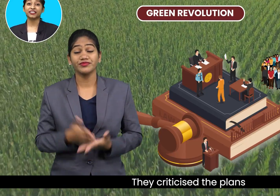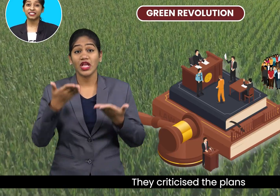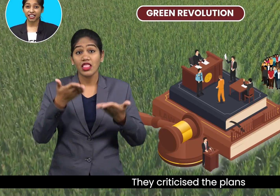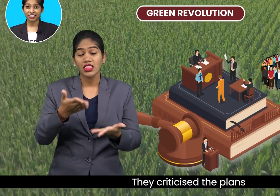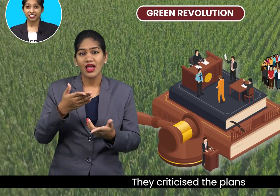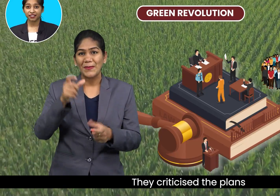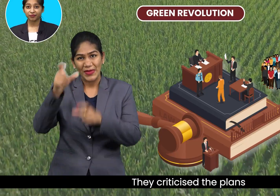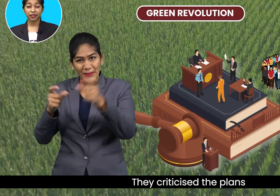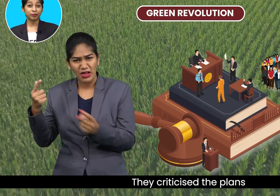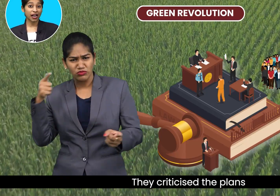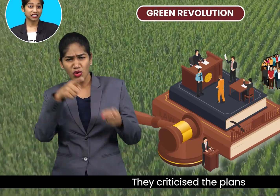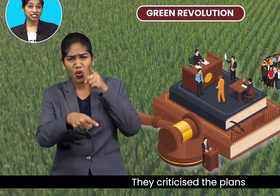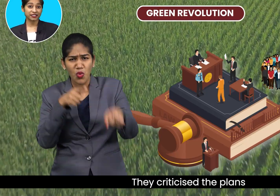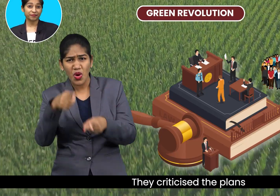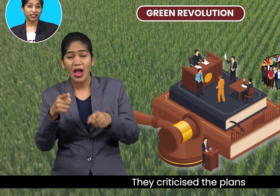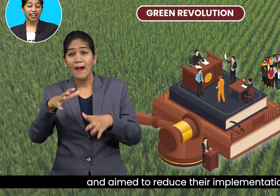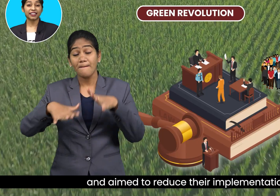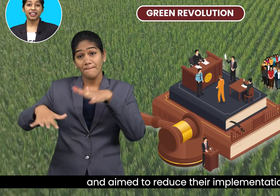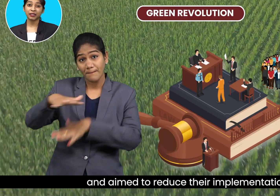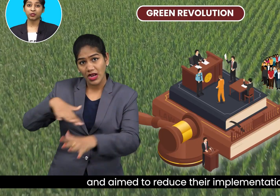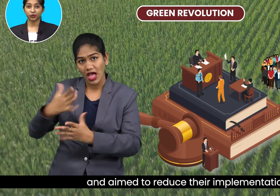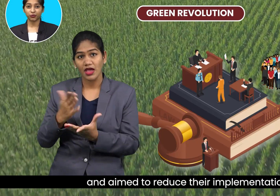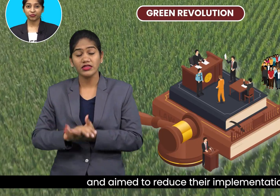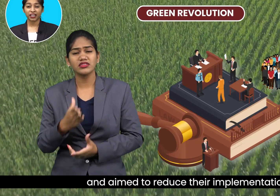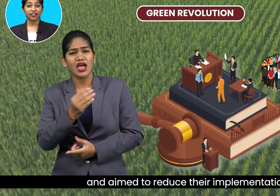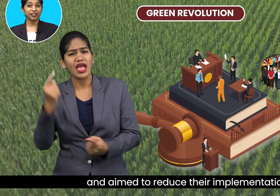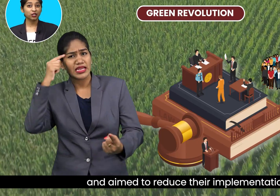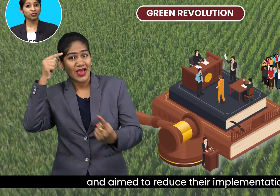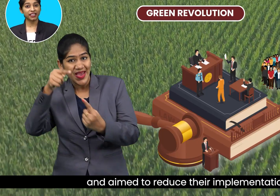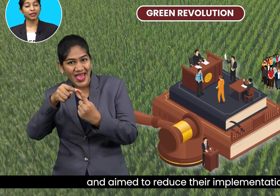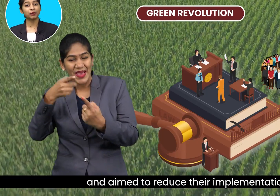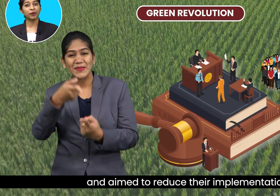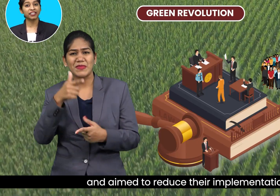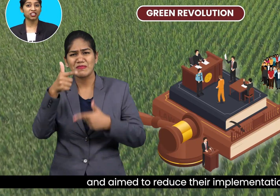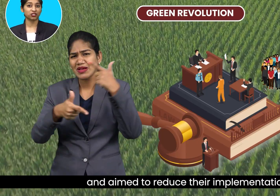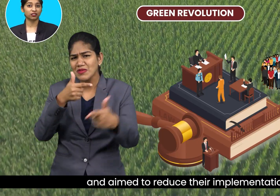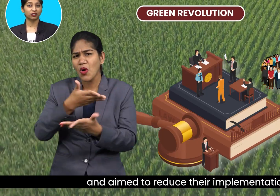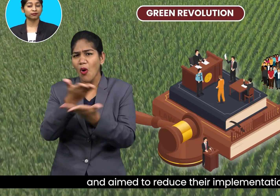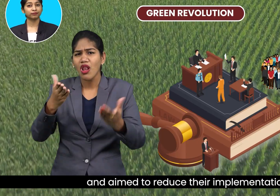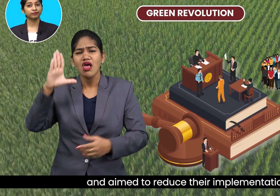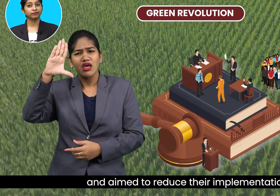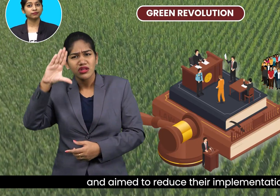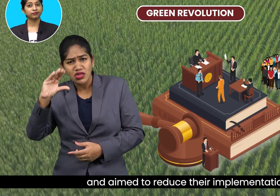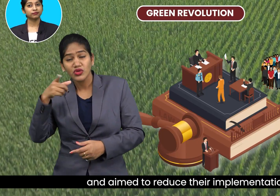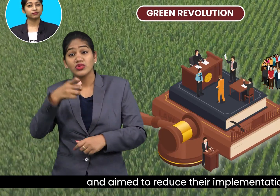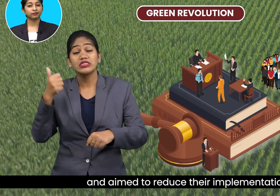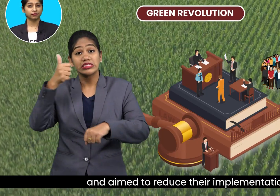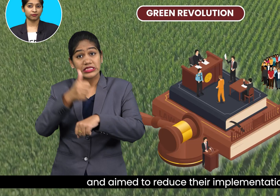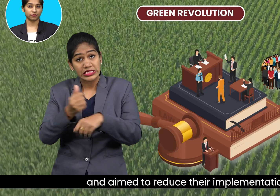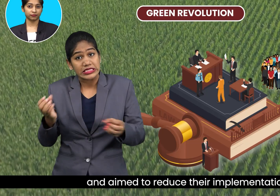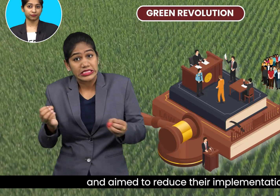They criticized the plans and aimed to reduce their implementation.